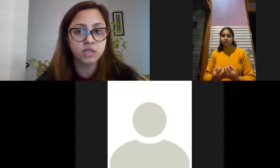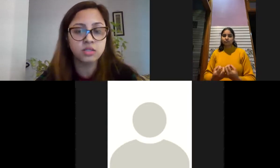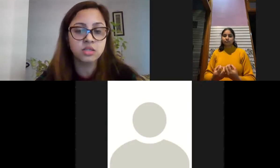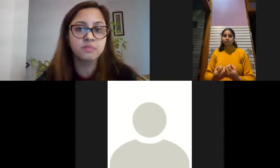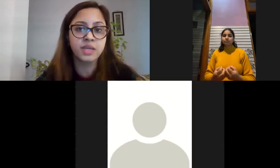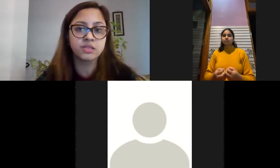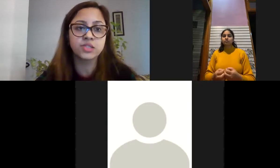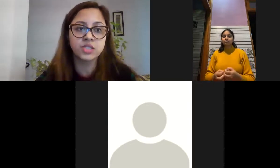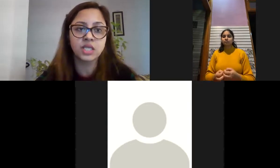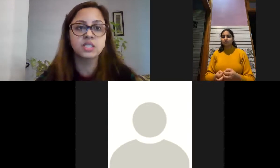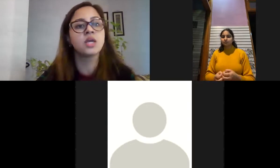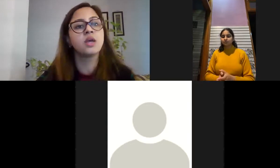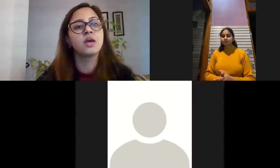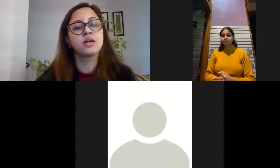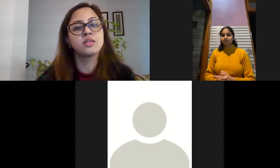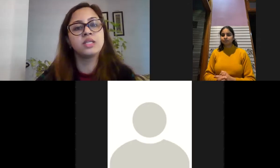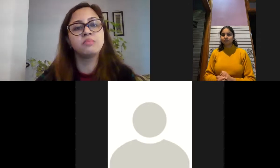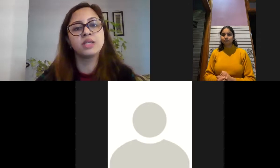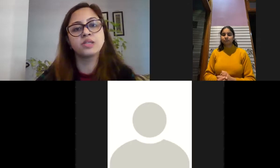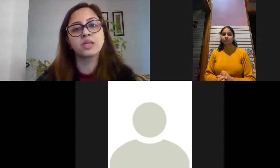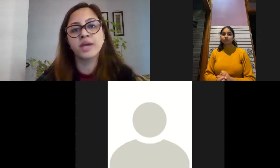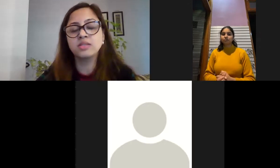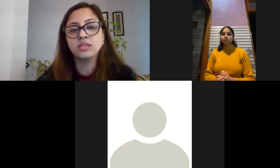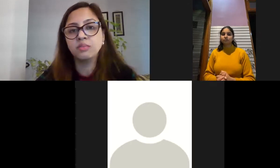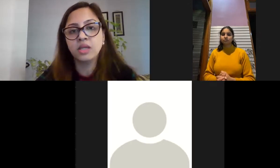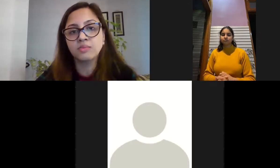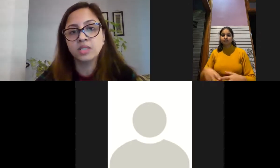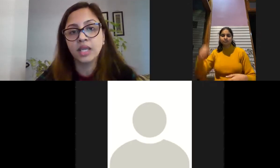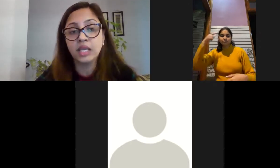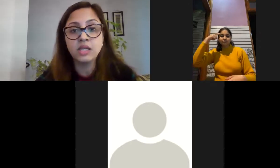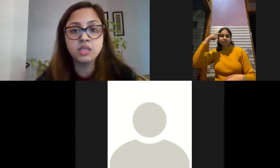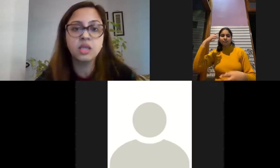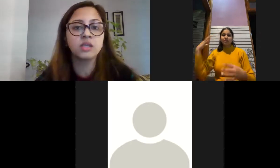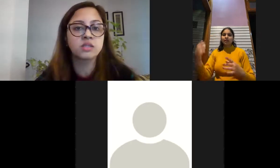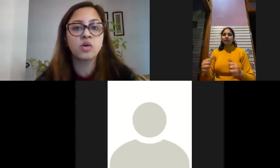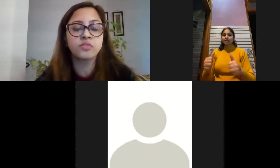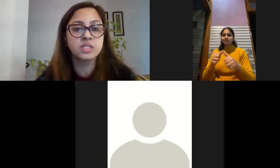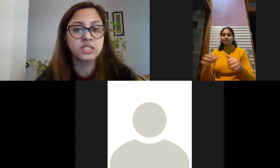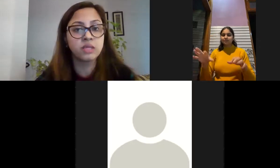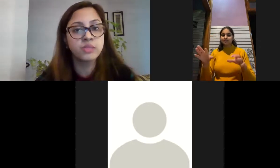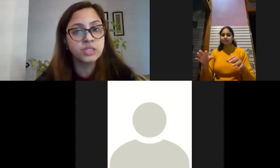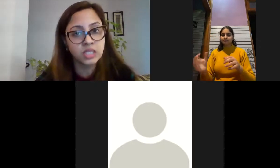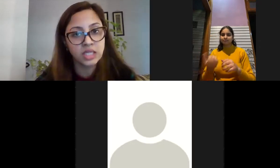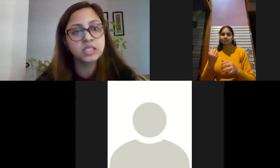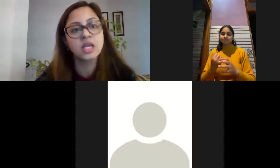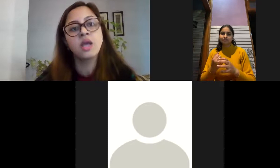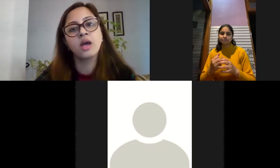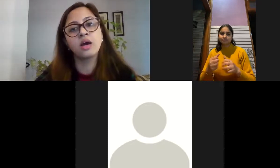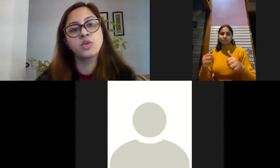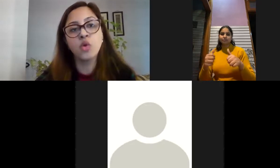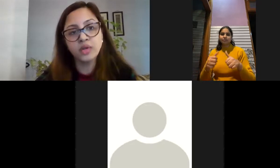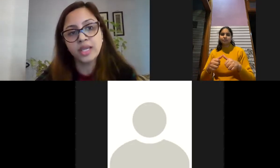crushed until her mental state. The mental capacity becomes an indicator of a disabled need,